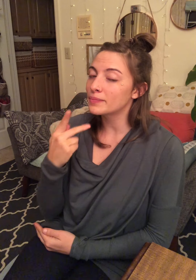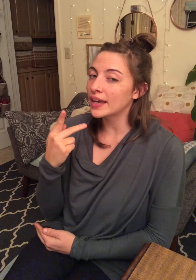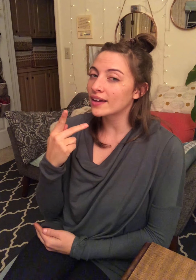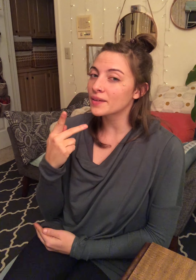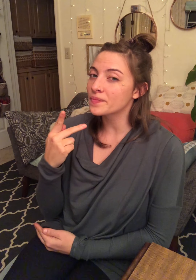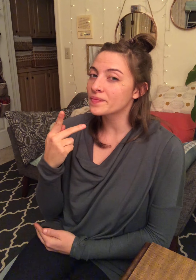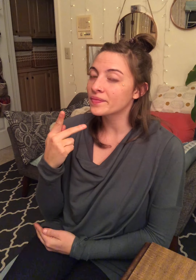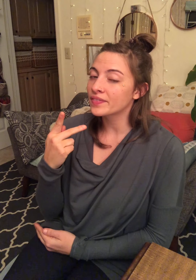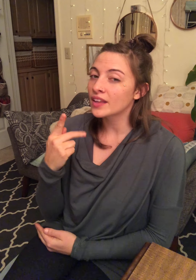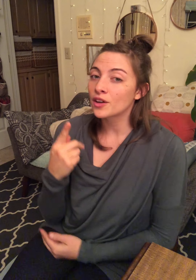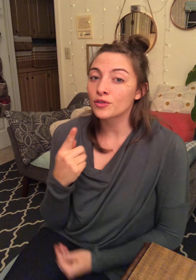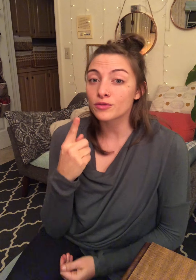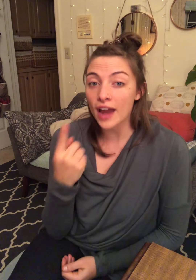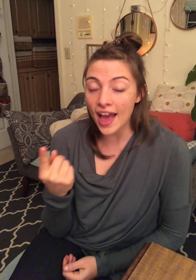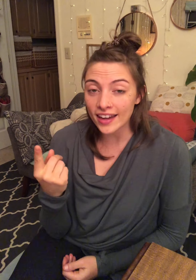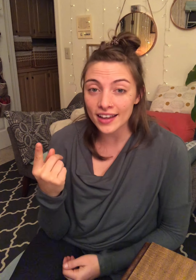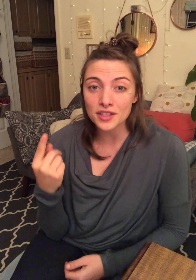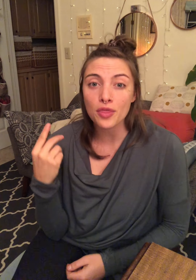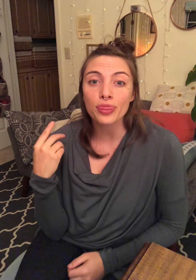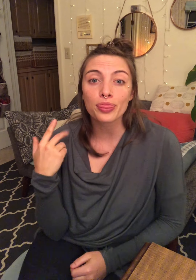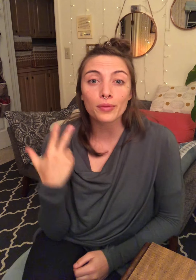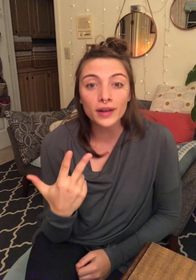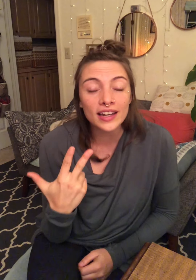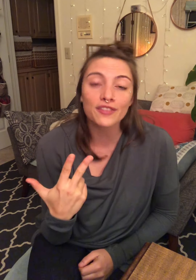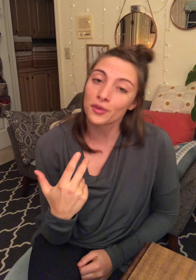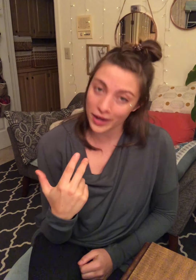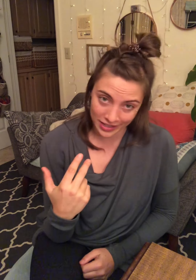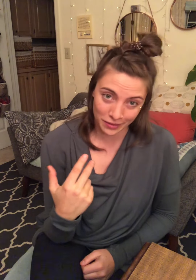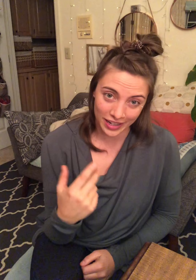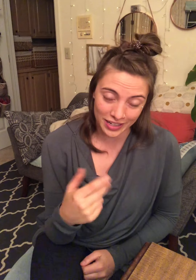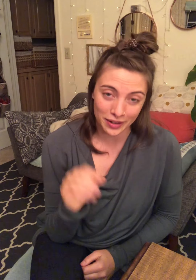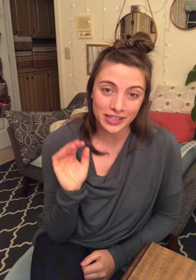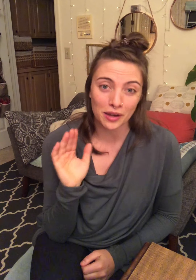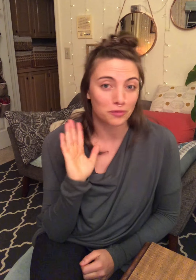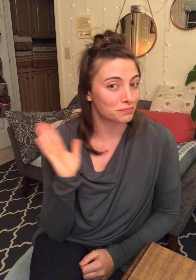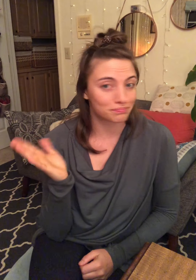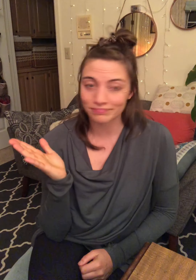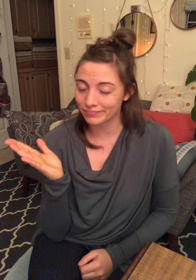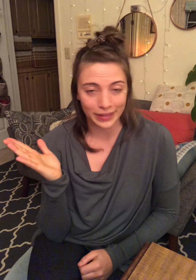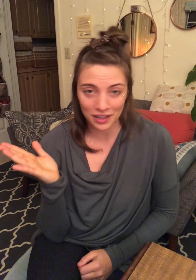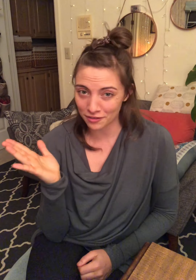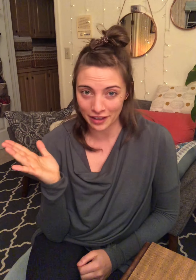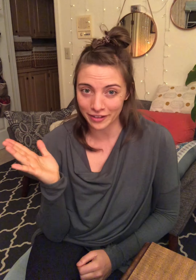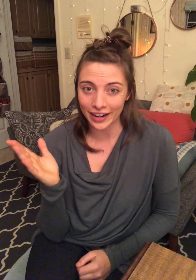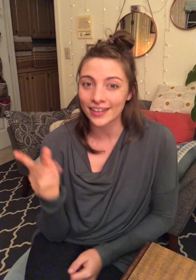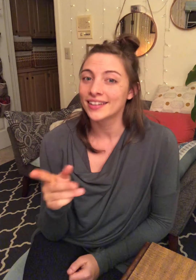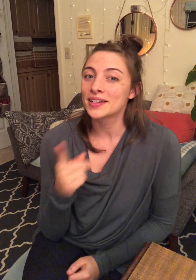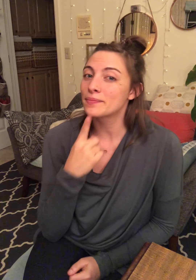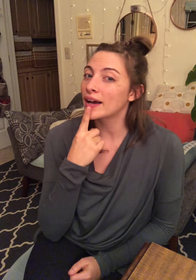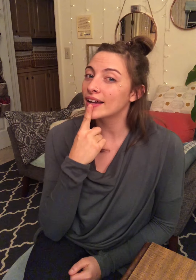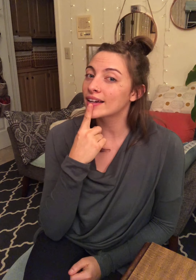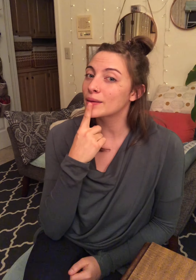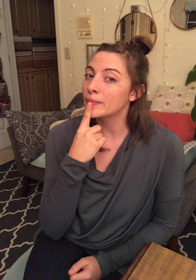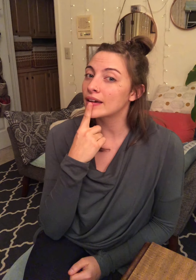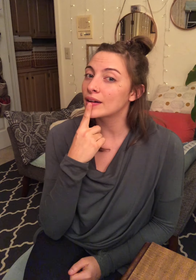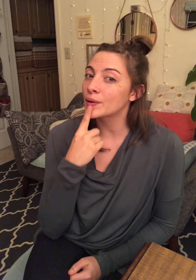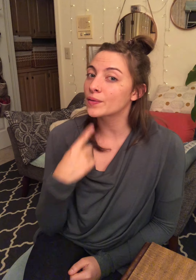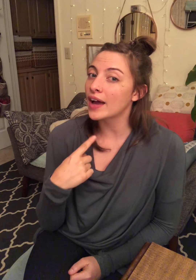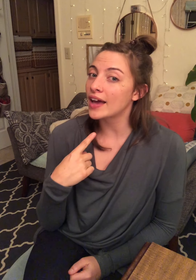Pink. Red has 3 different ways that we can do it. So pick your flavor, but it can be red with